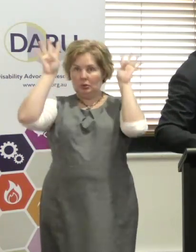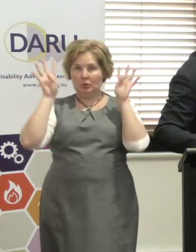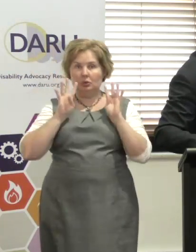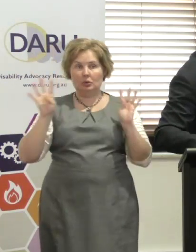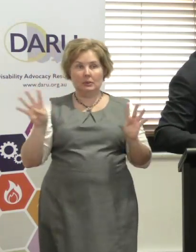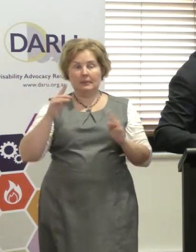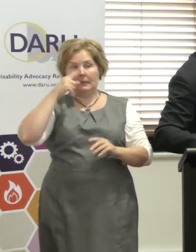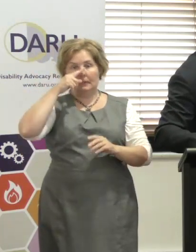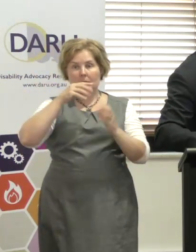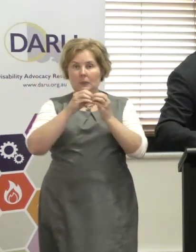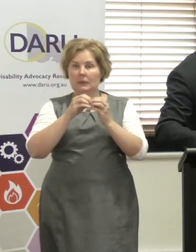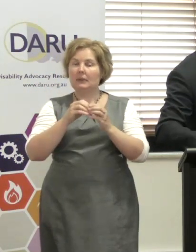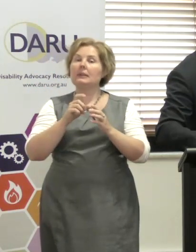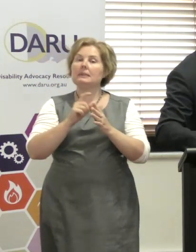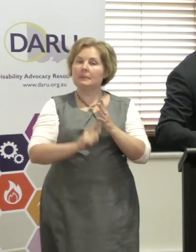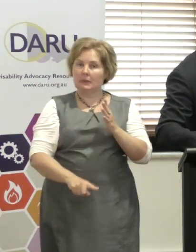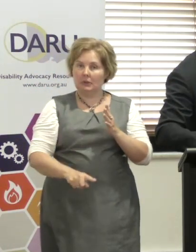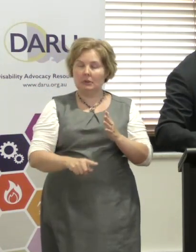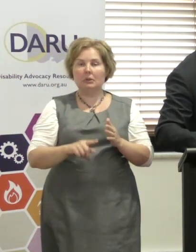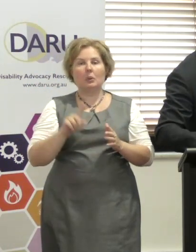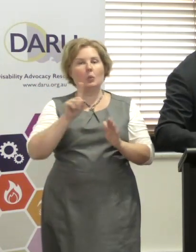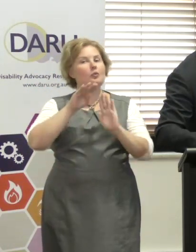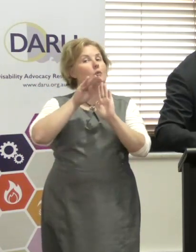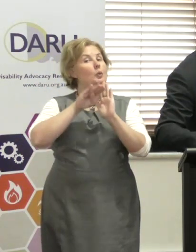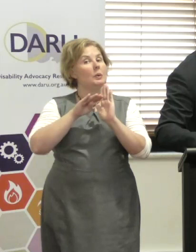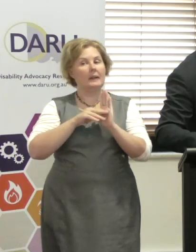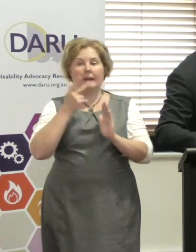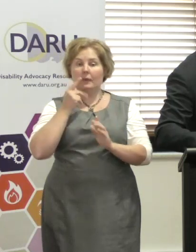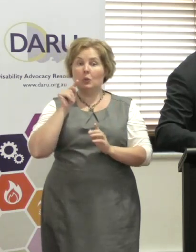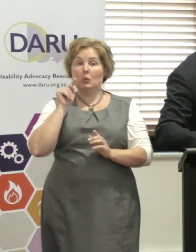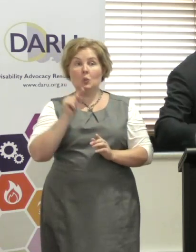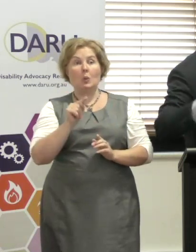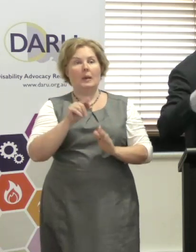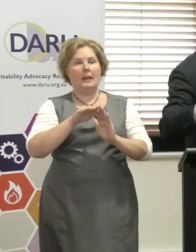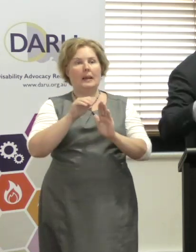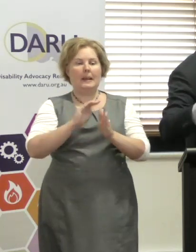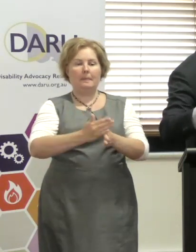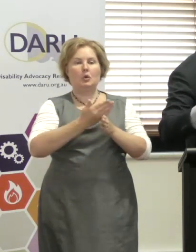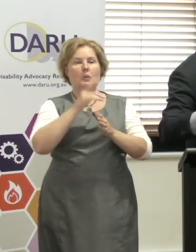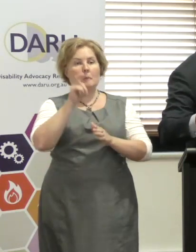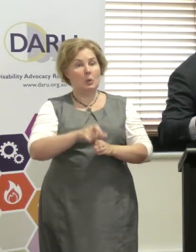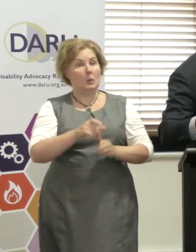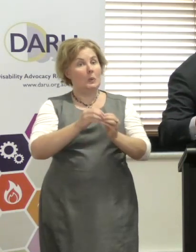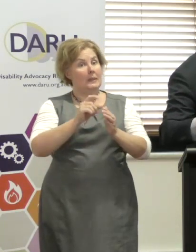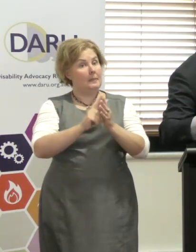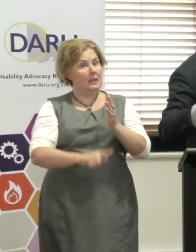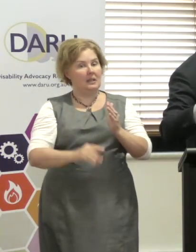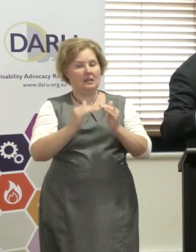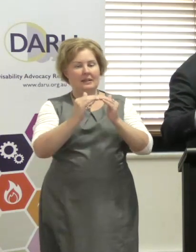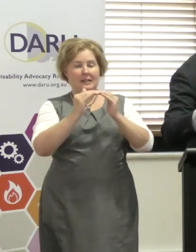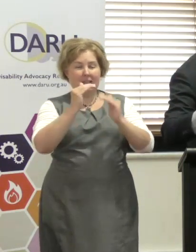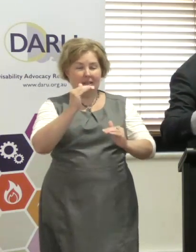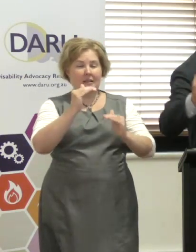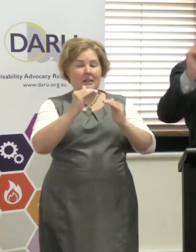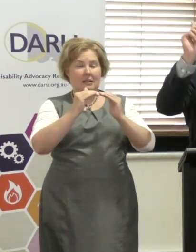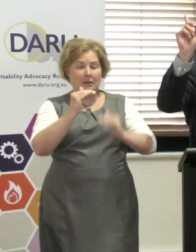thumb is if you are an Aboriginal person and you have disability, the inequality in every single indicator that we looked at, every